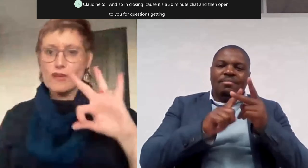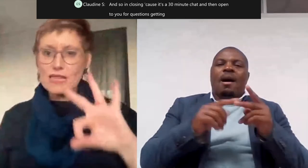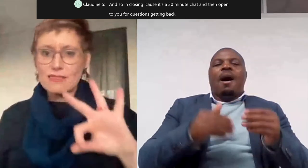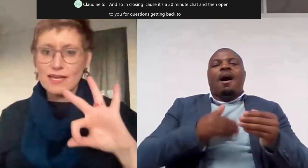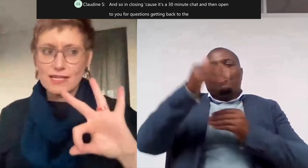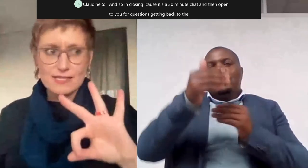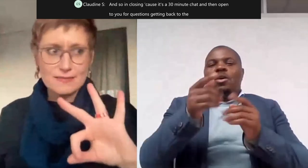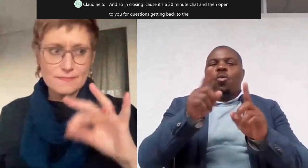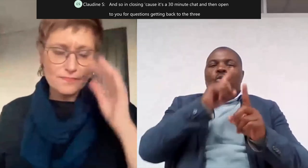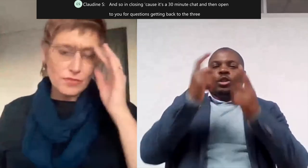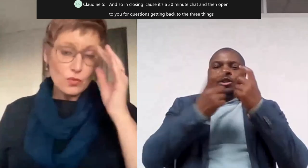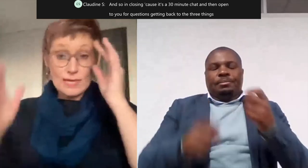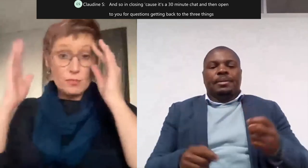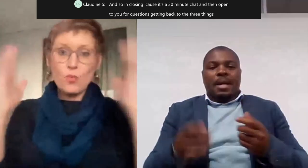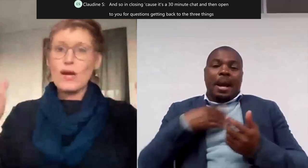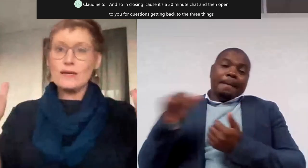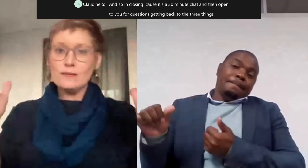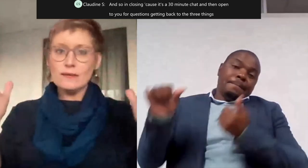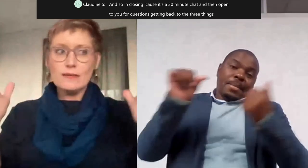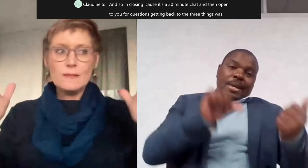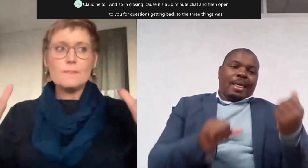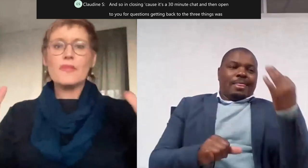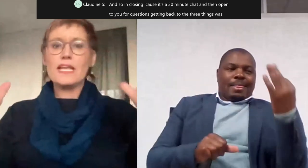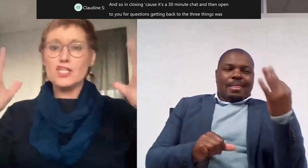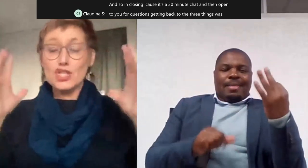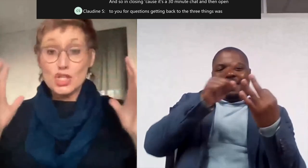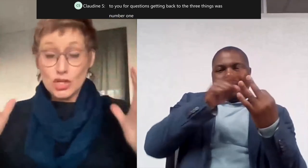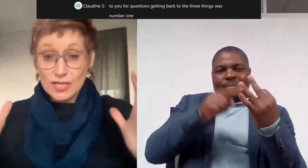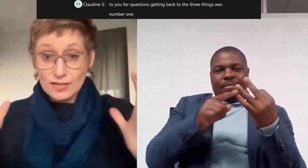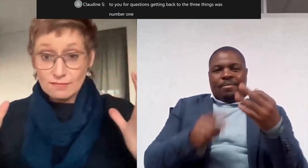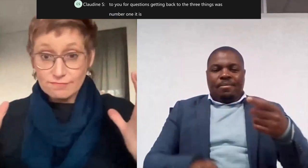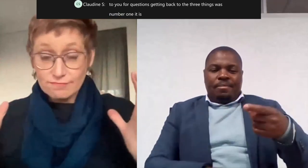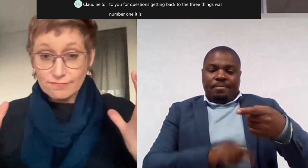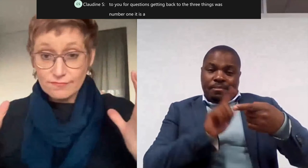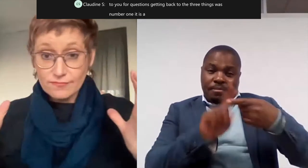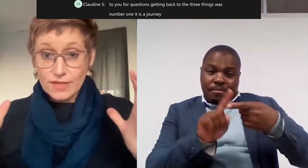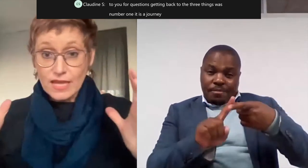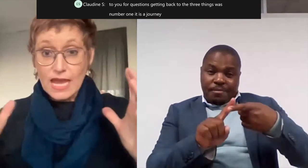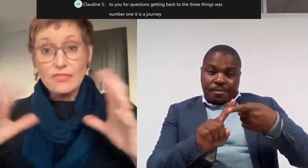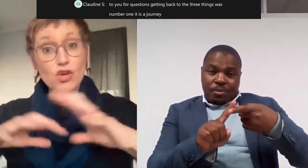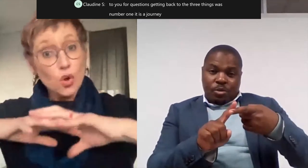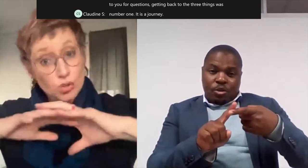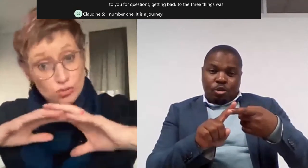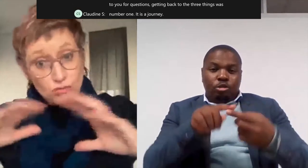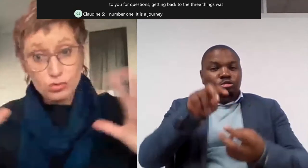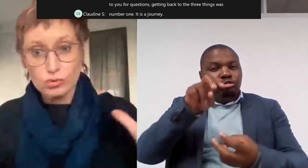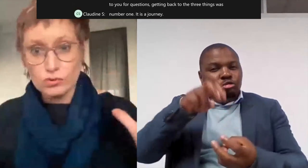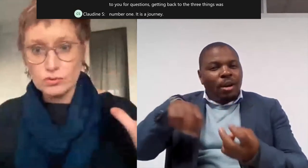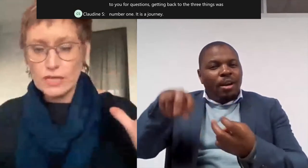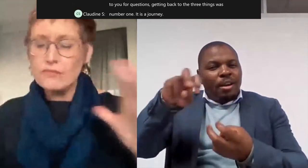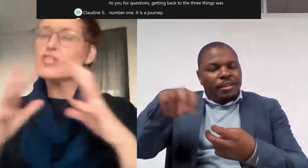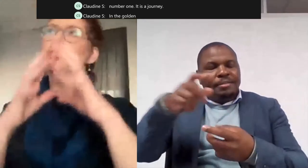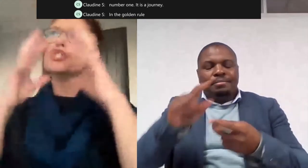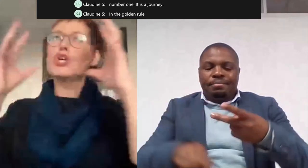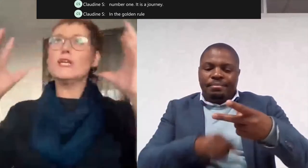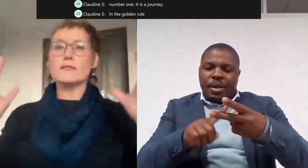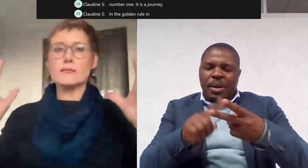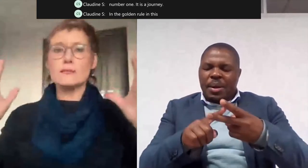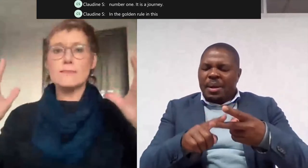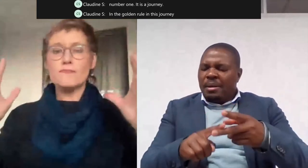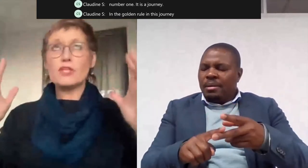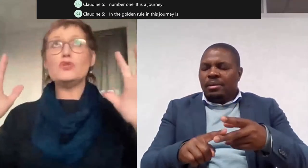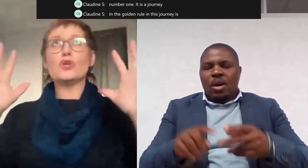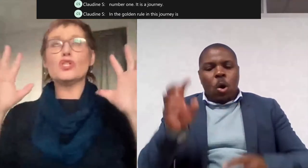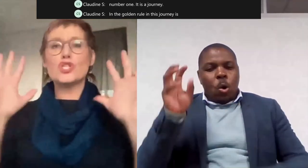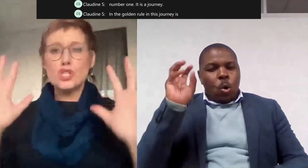to the three things was, number one, it is a journey. And the golden rule in this journey